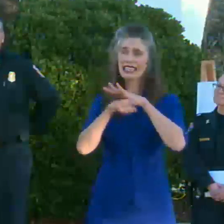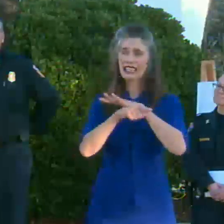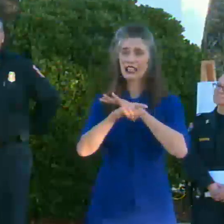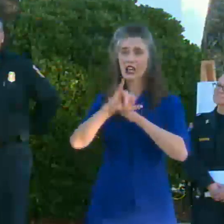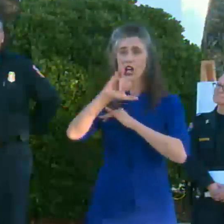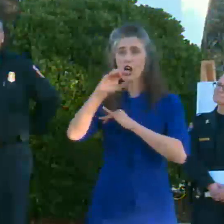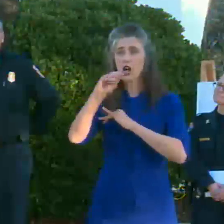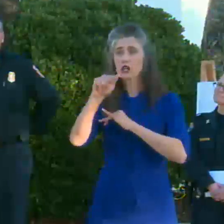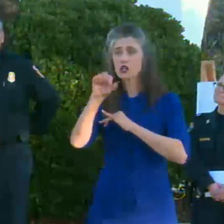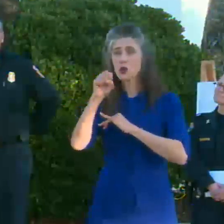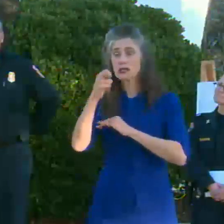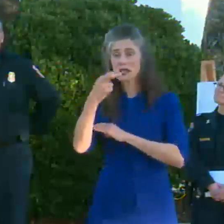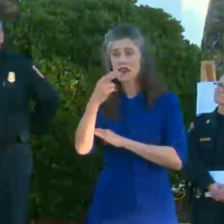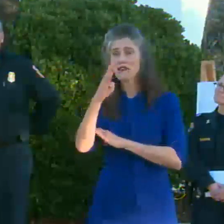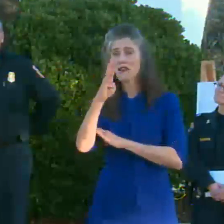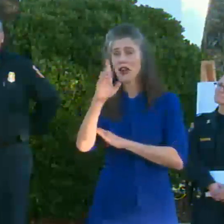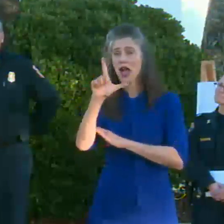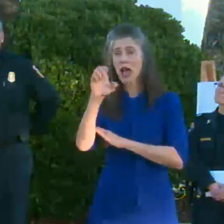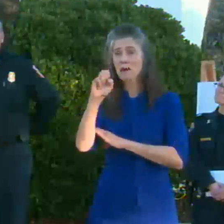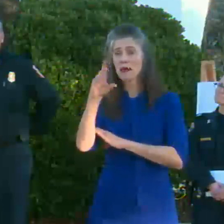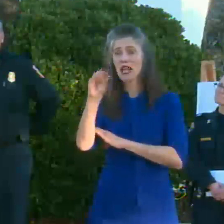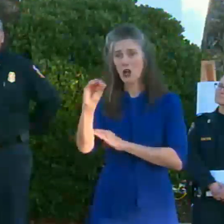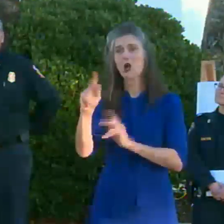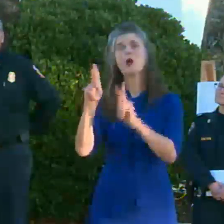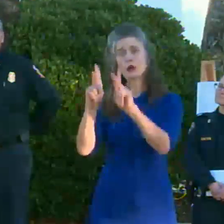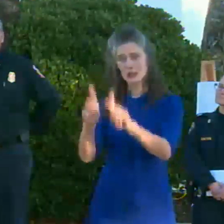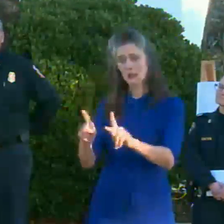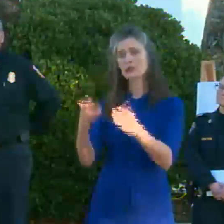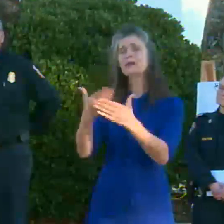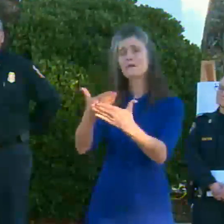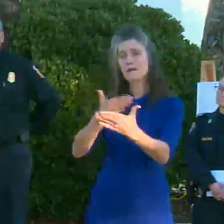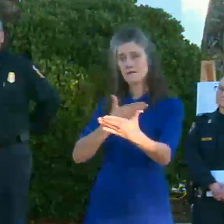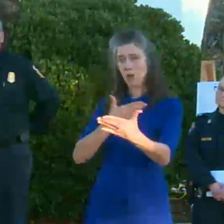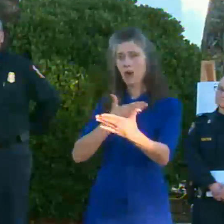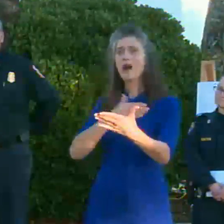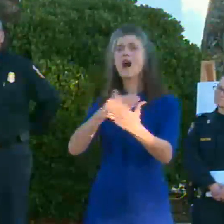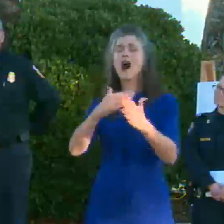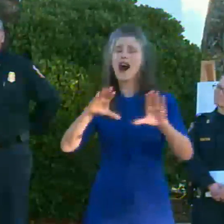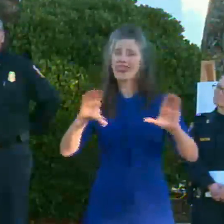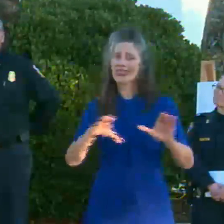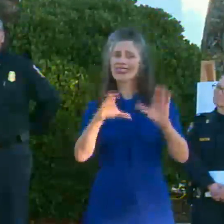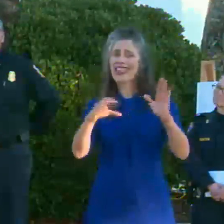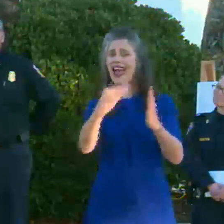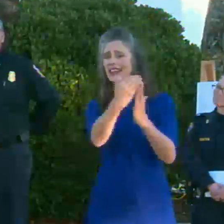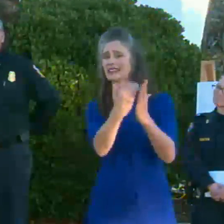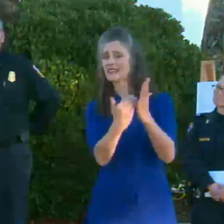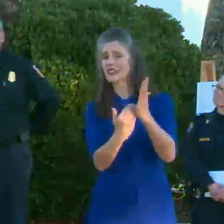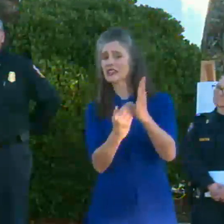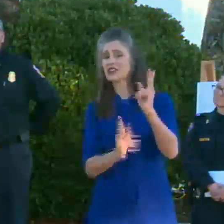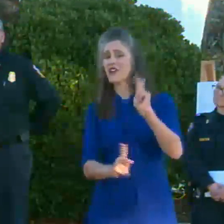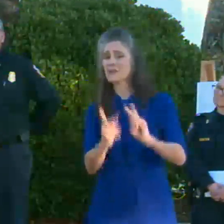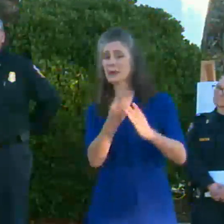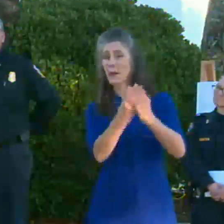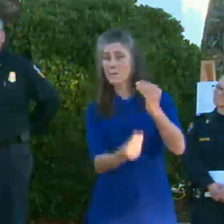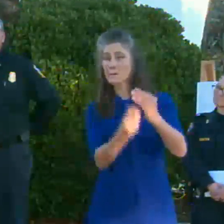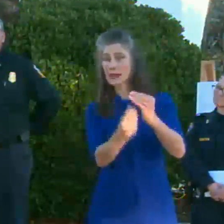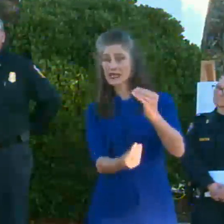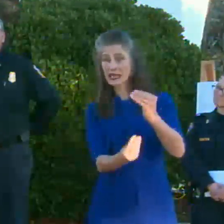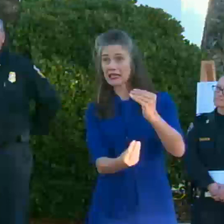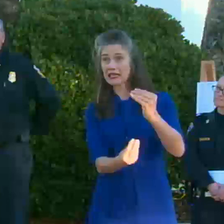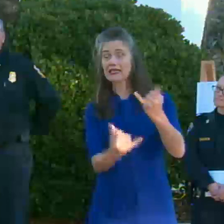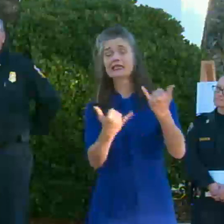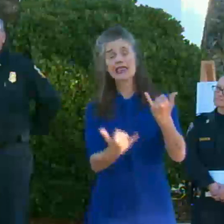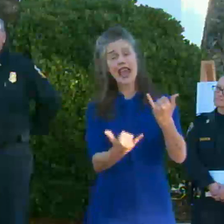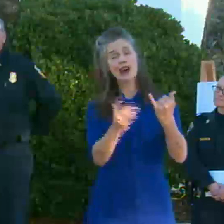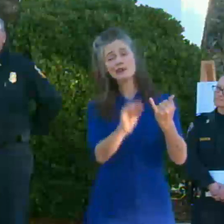of the people on our active missing persons list. At this time, we currently have 6